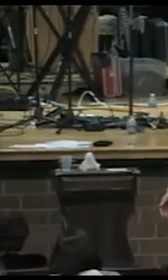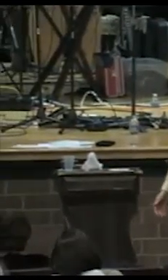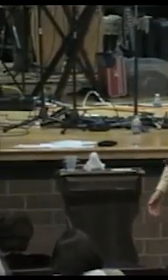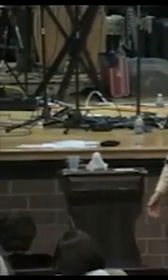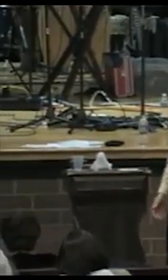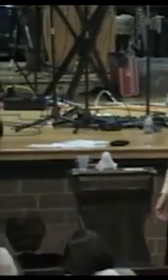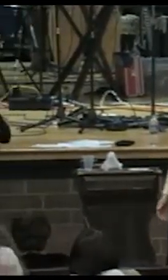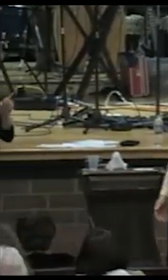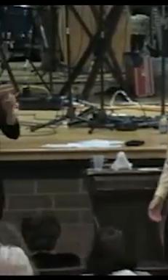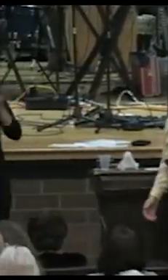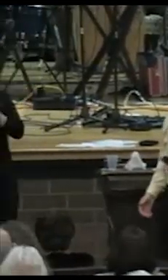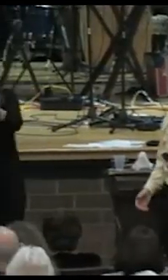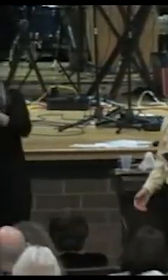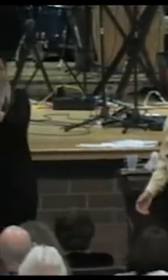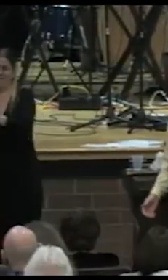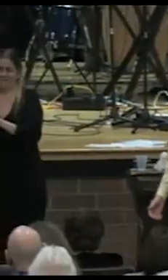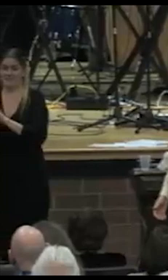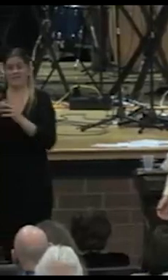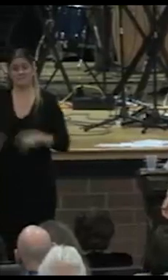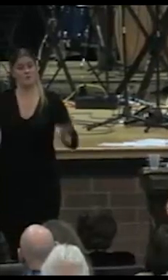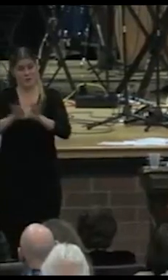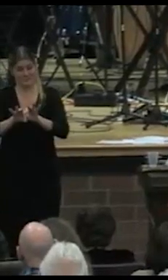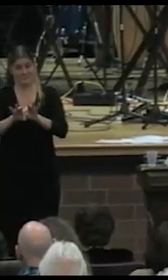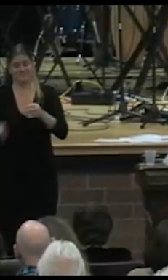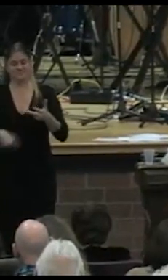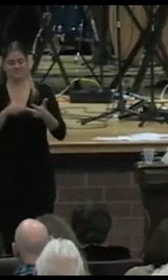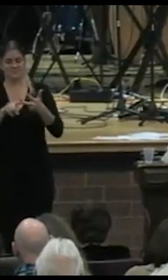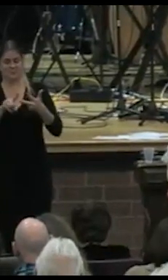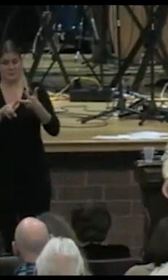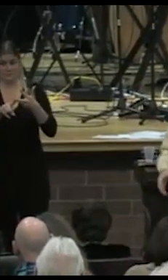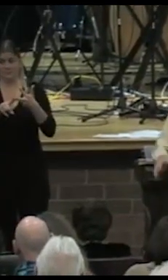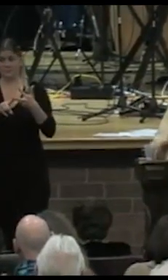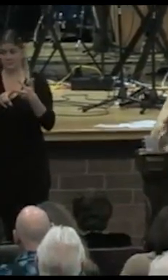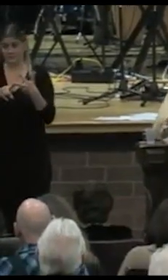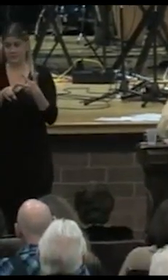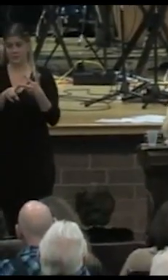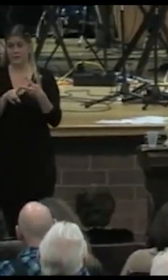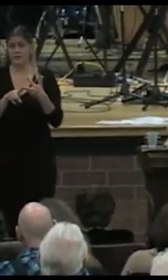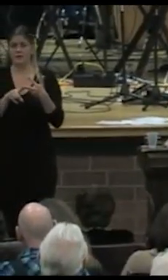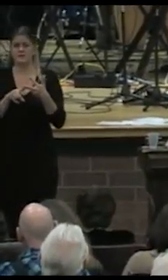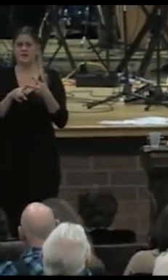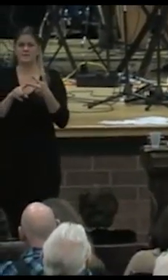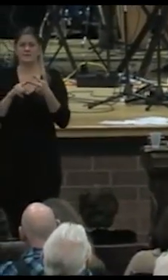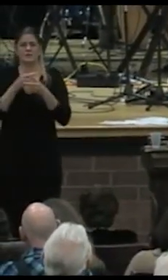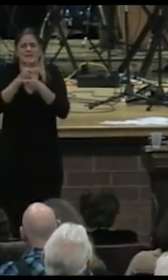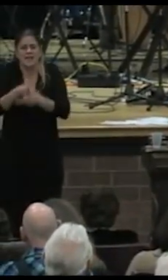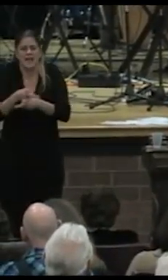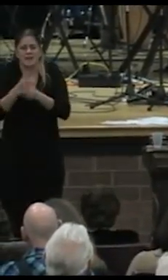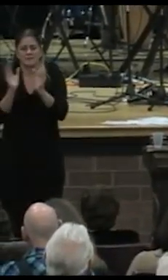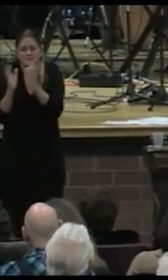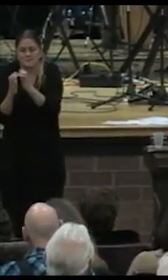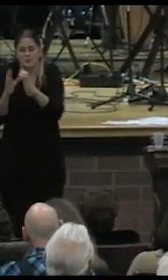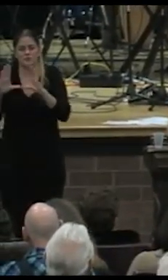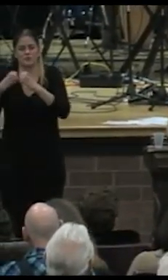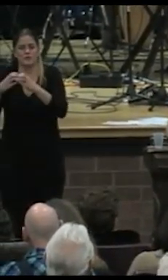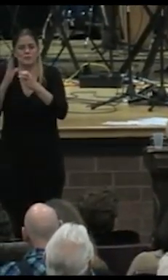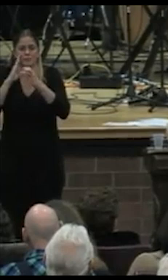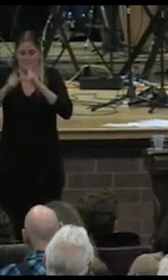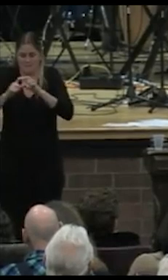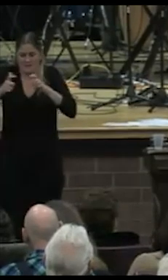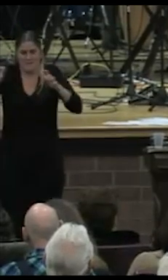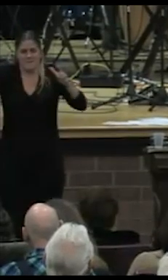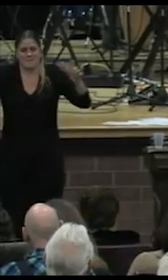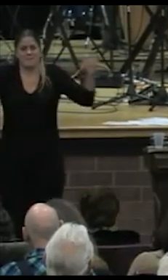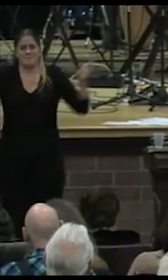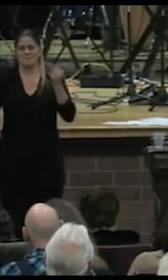reach them. How many people know that's huge? The third one is that care groups, these little Bible studies, would multiply